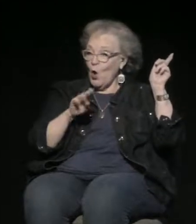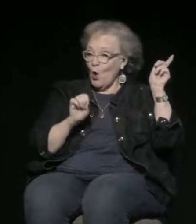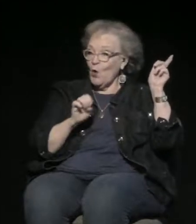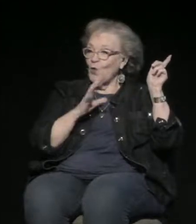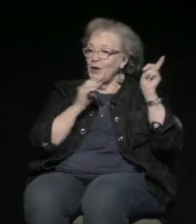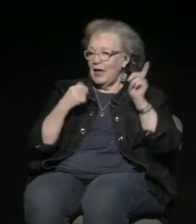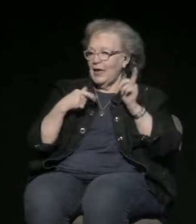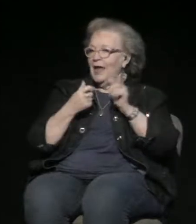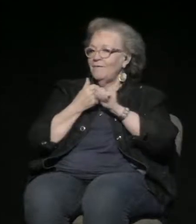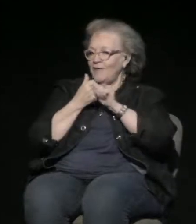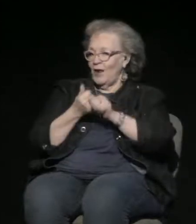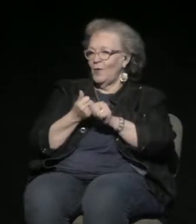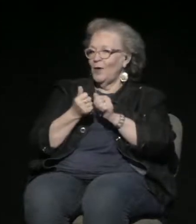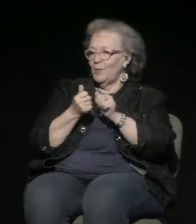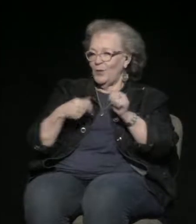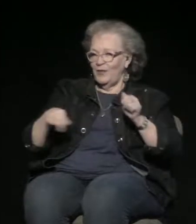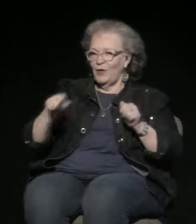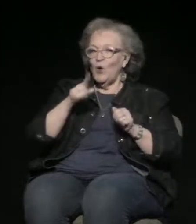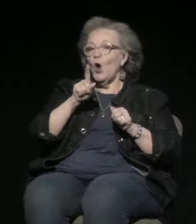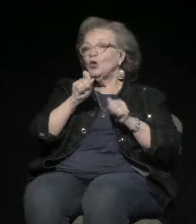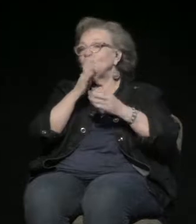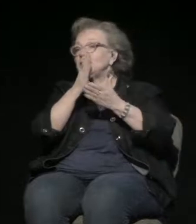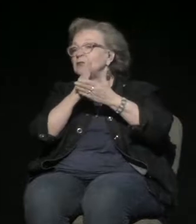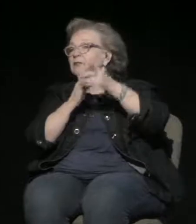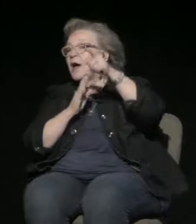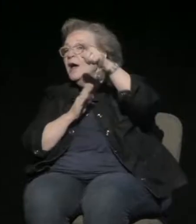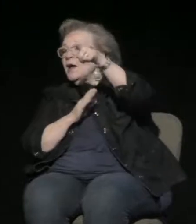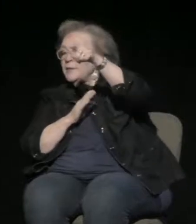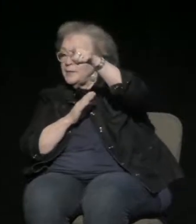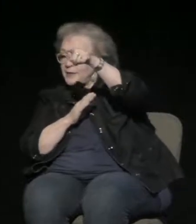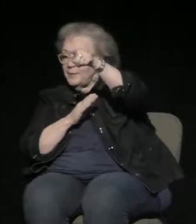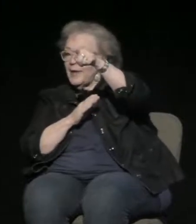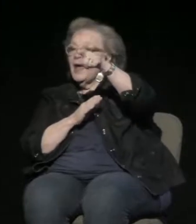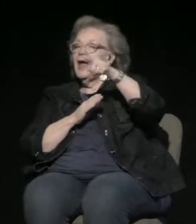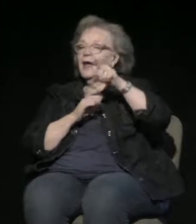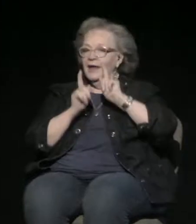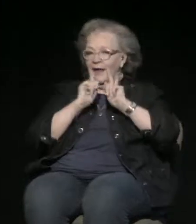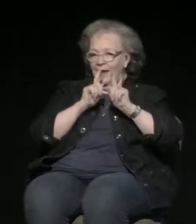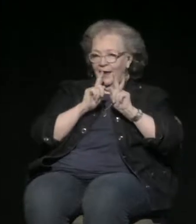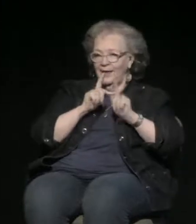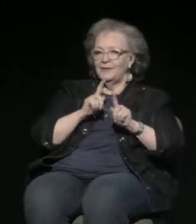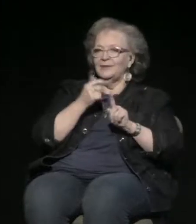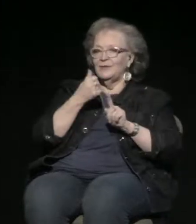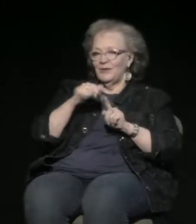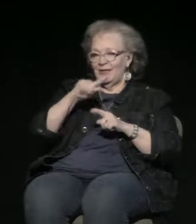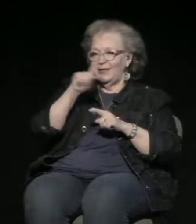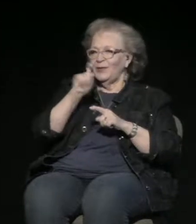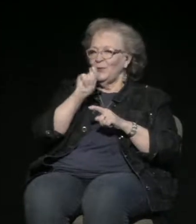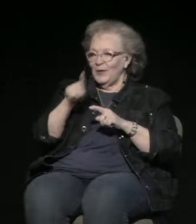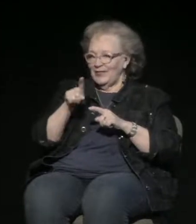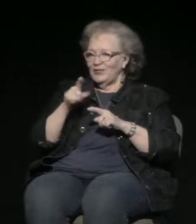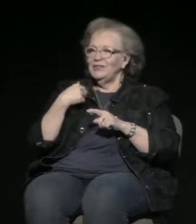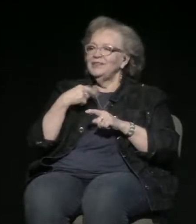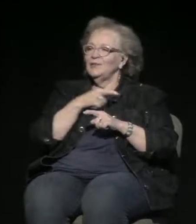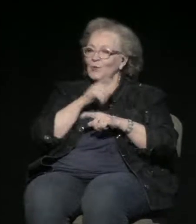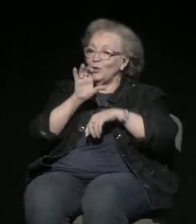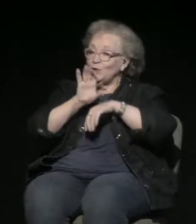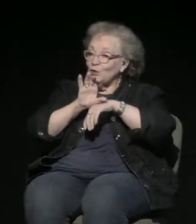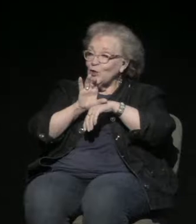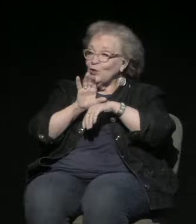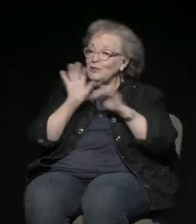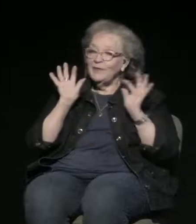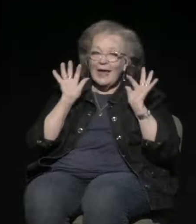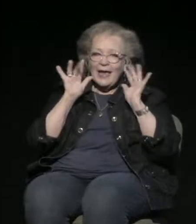right away Or you can stop by the booth in the middle of the foyer And we'll answer any questions you have We are a church that gathers here